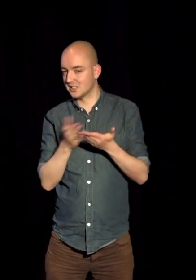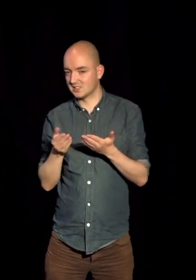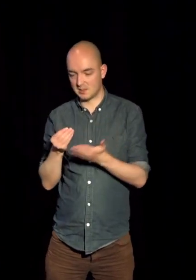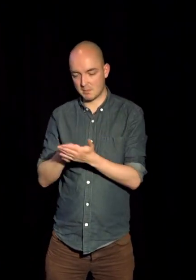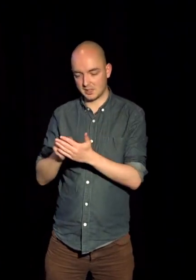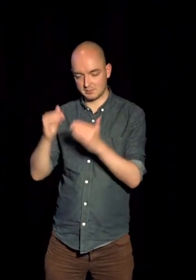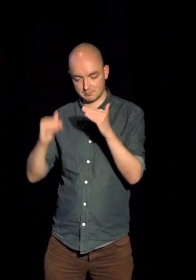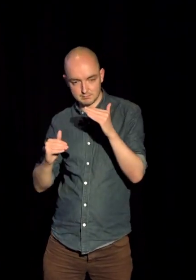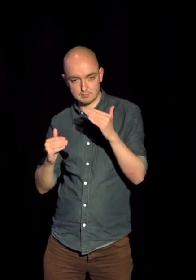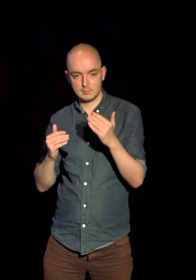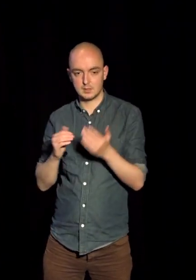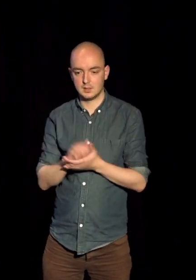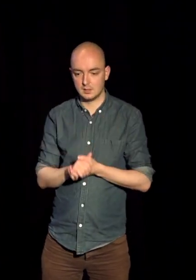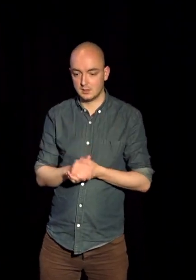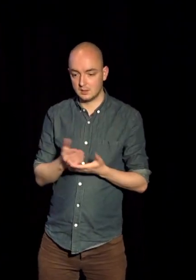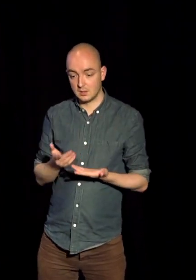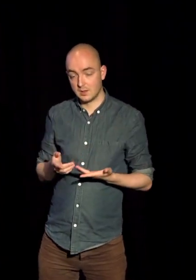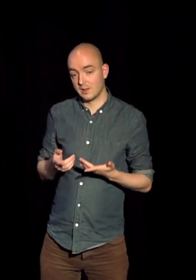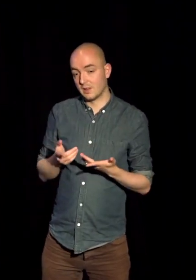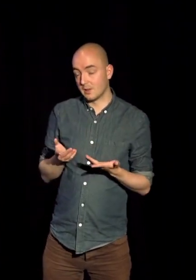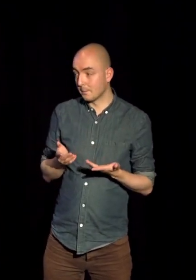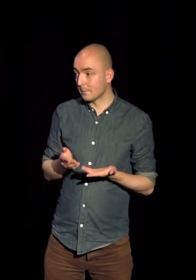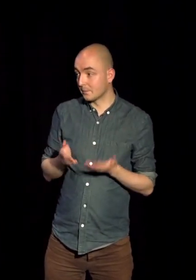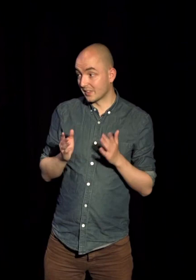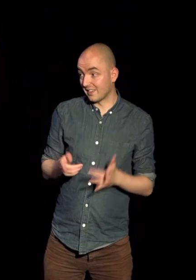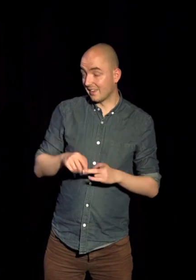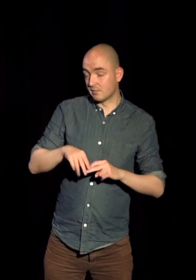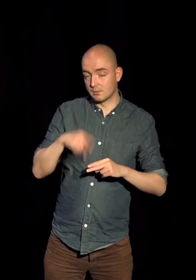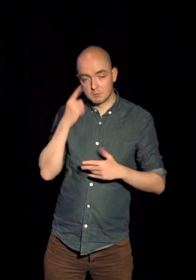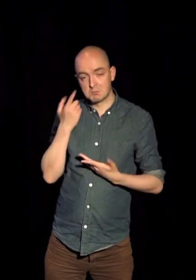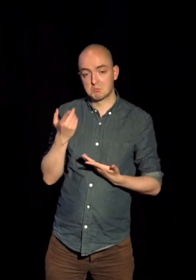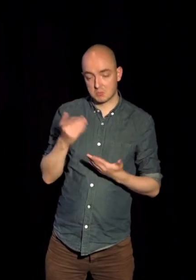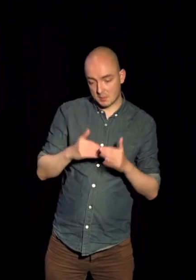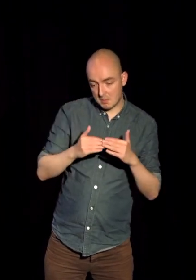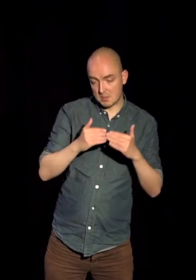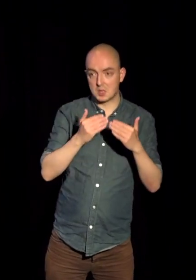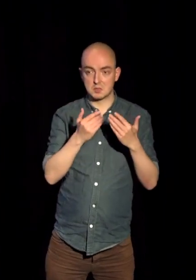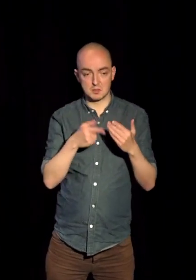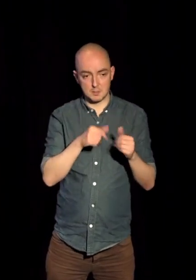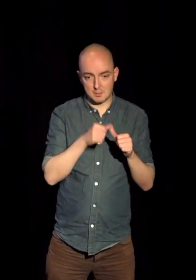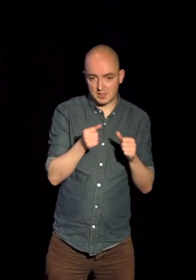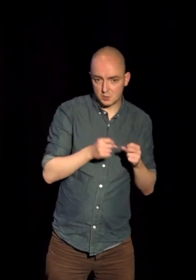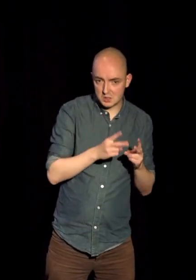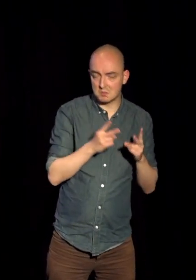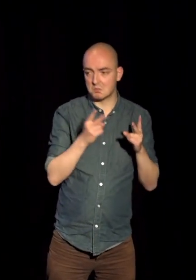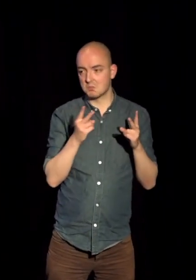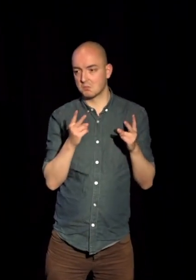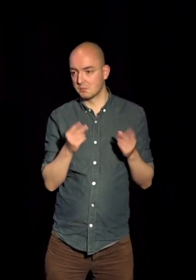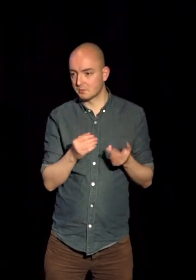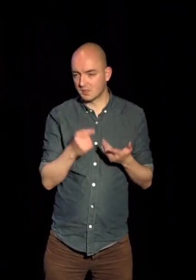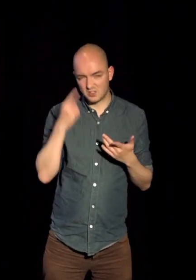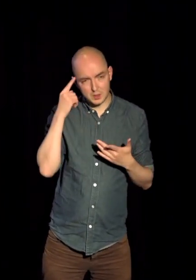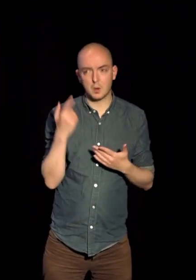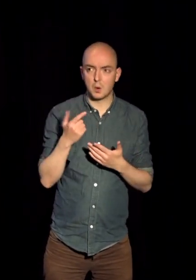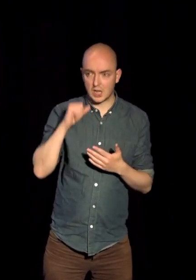resilience. If you built the thing in one lump, it wouldn't be a problem with the O-rings. You wouldn't be stuck with the decision of, shall I launch or shan't I launch? Is it too cold?